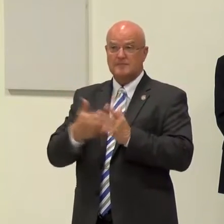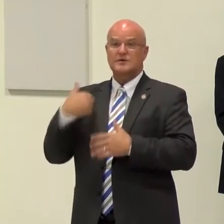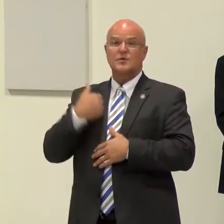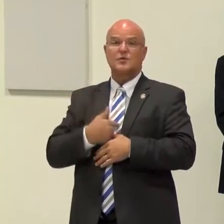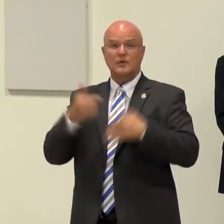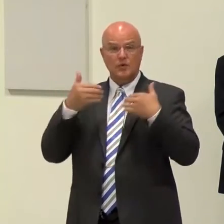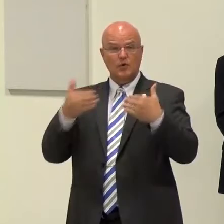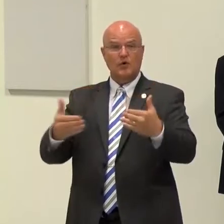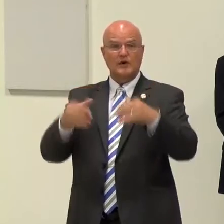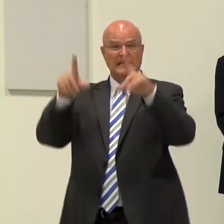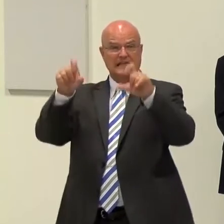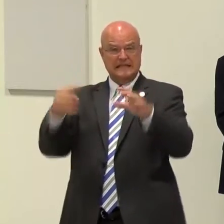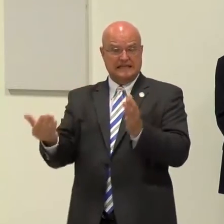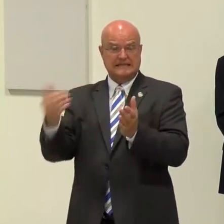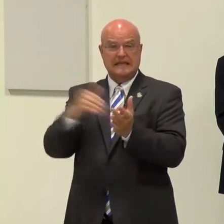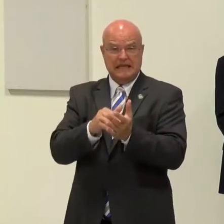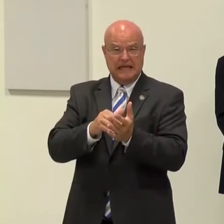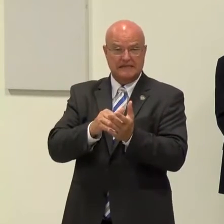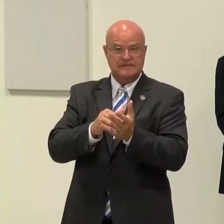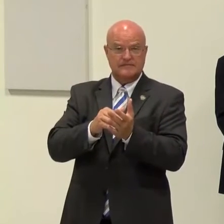will go ahead and retest,